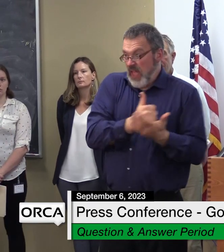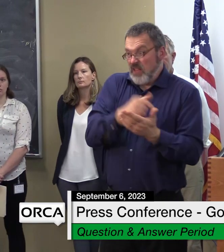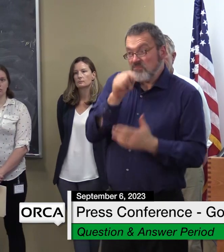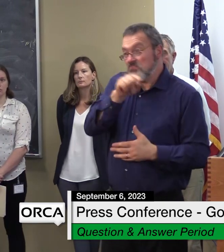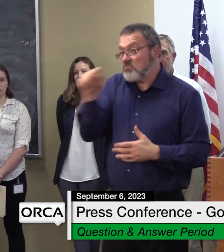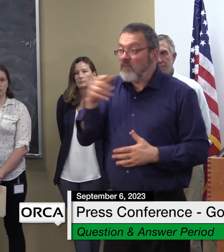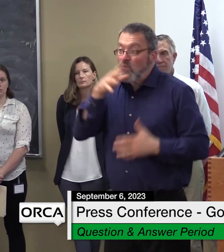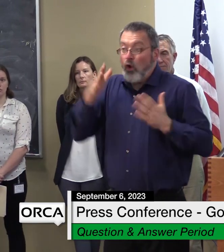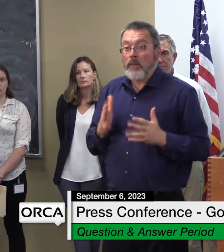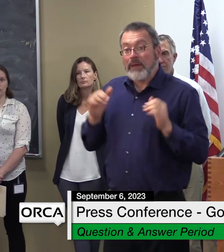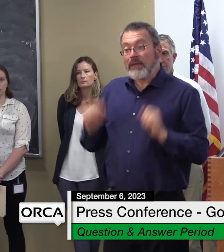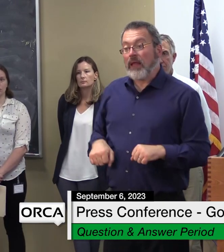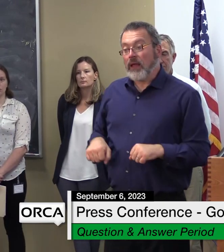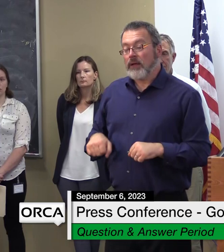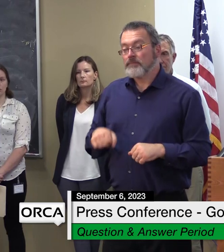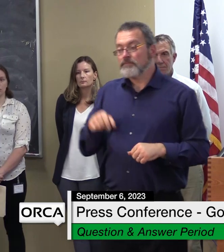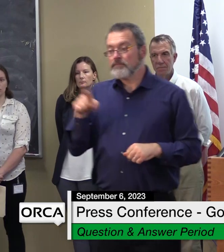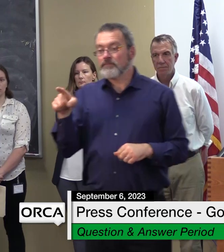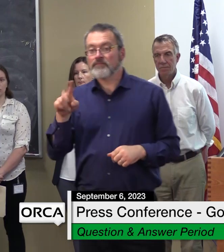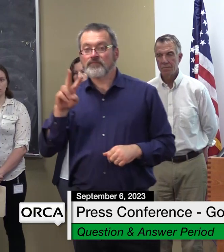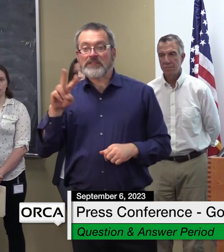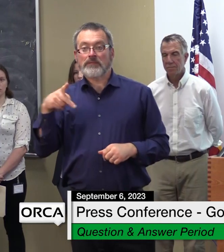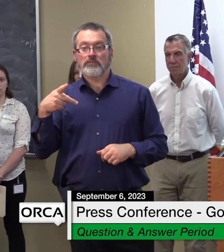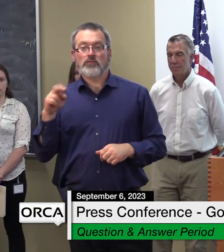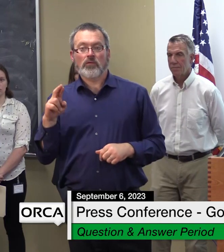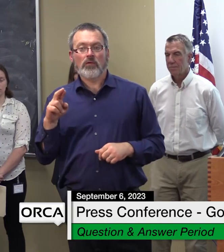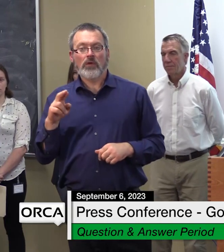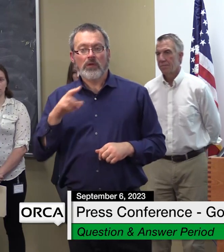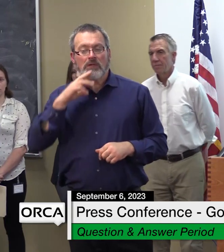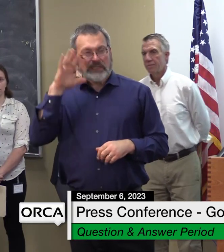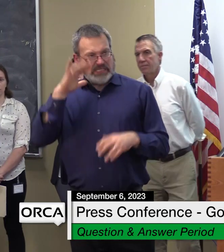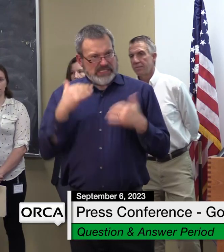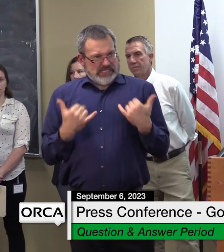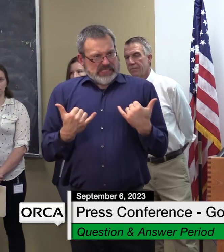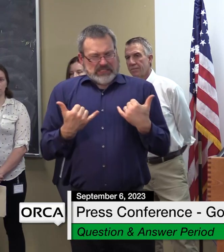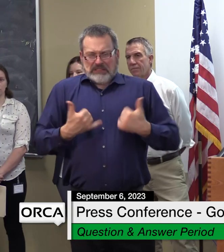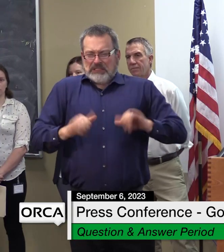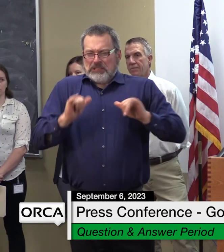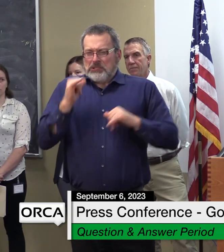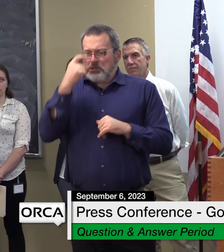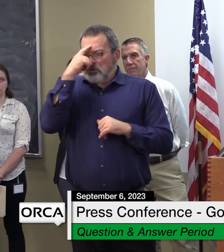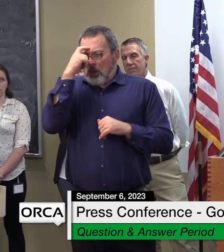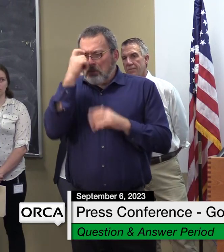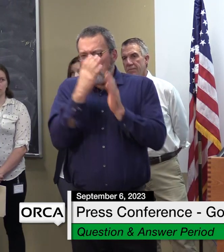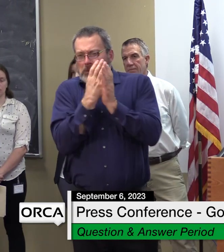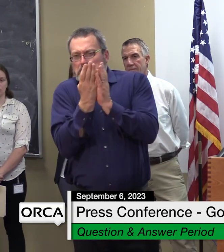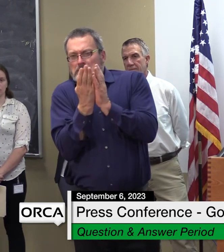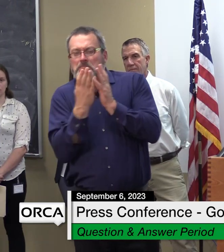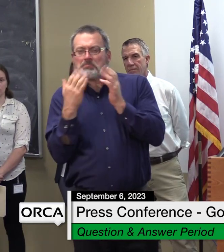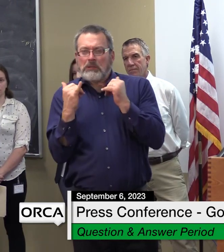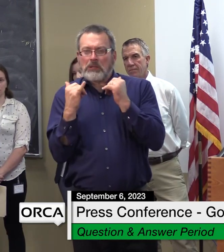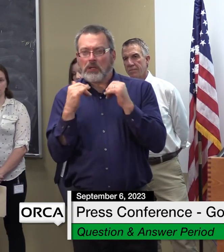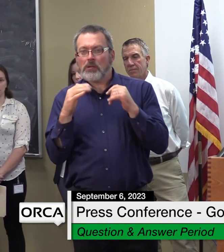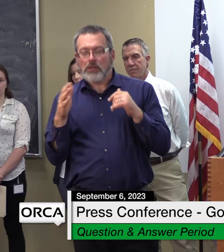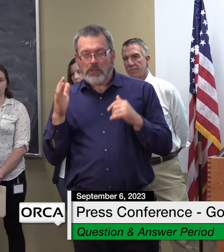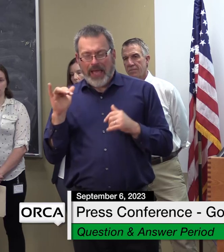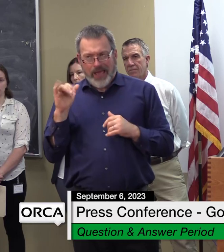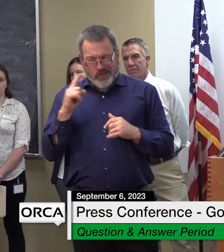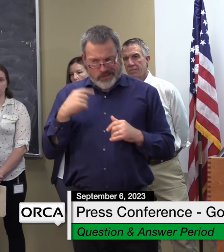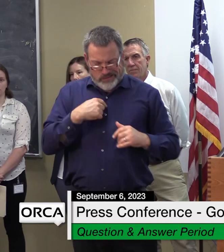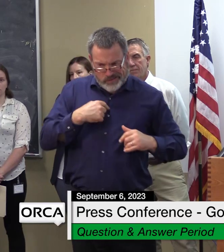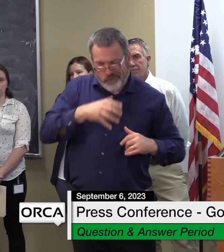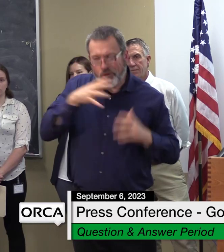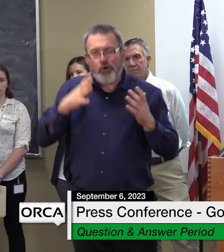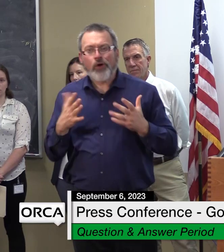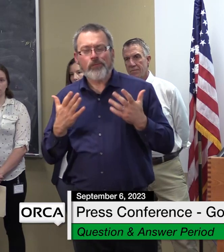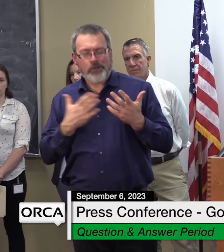over yet, it won't be for a while. A lot of farmers are still assessing their situation.